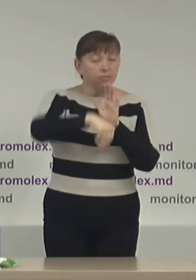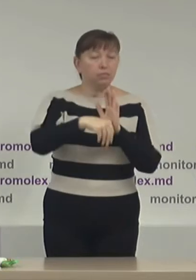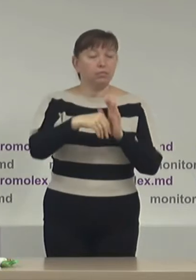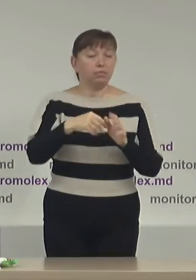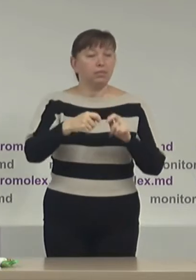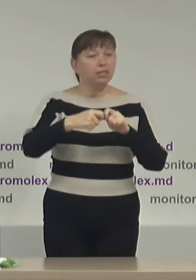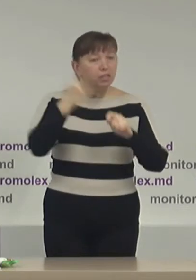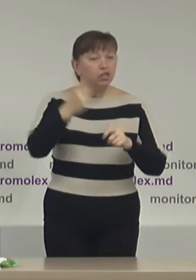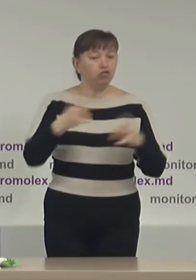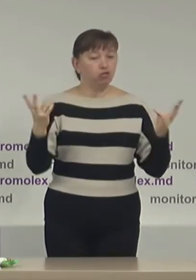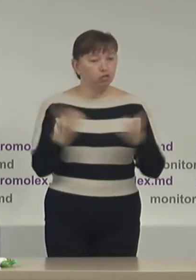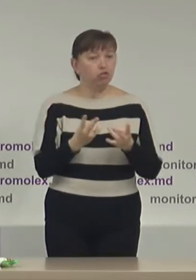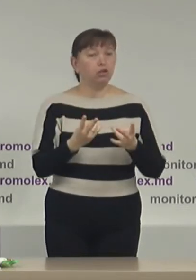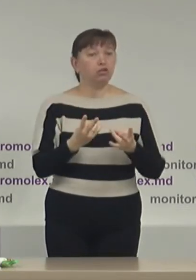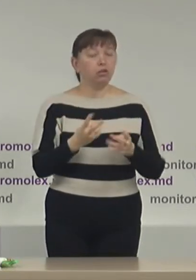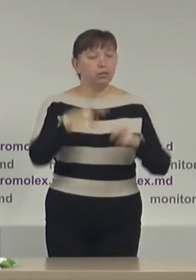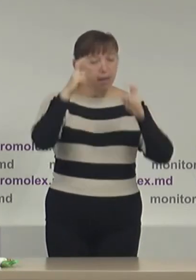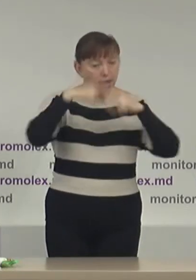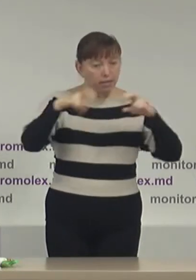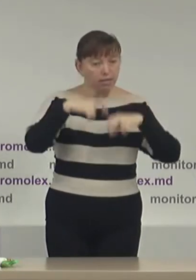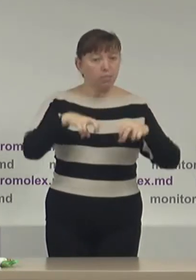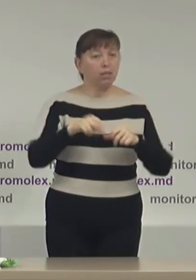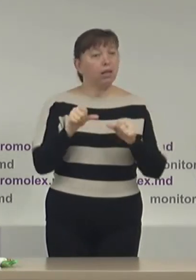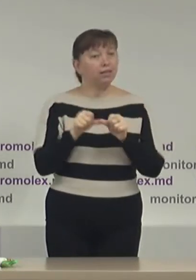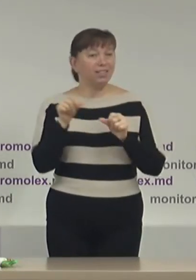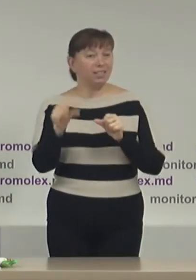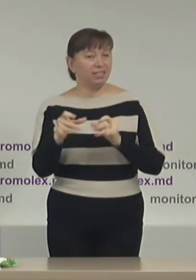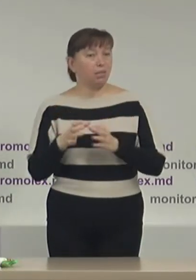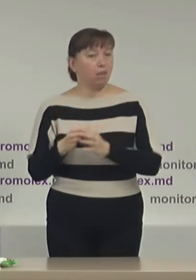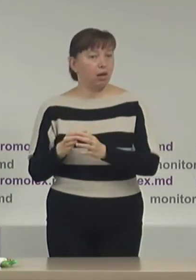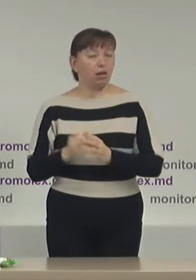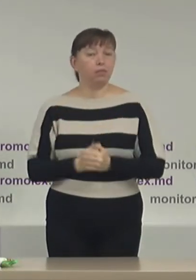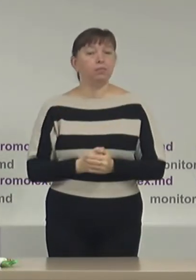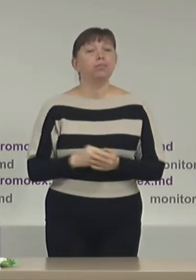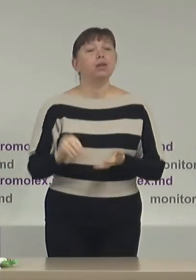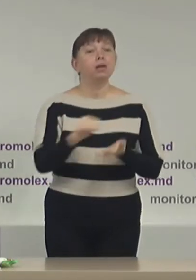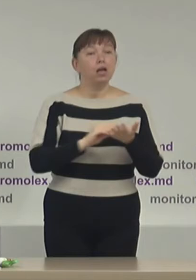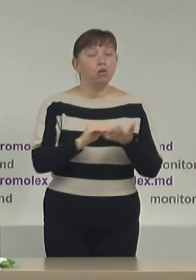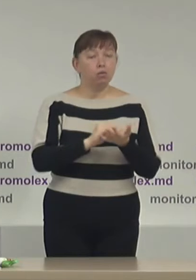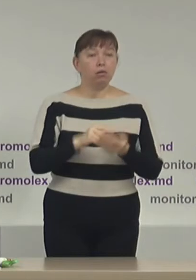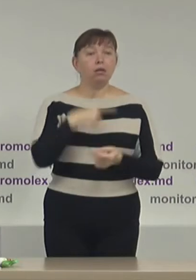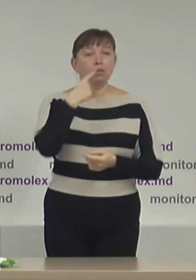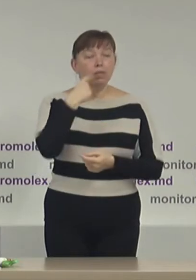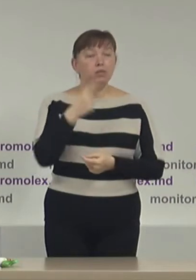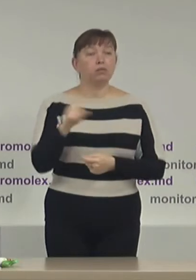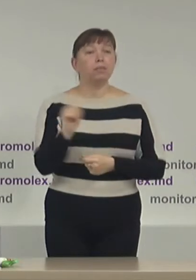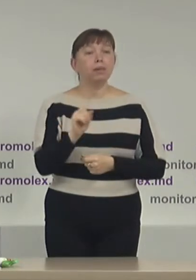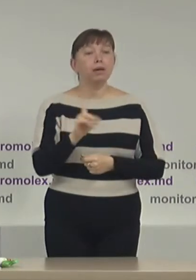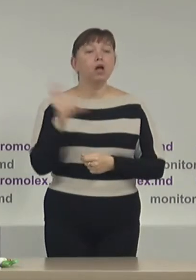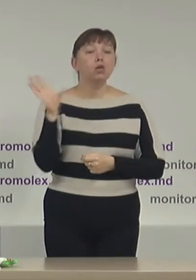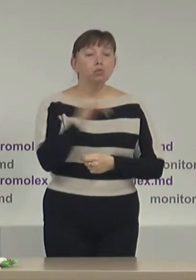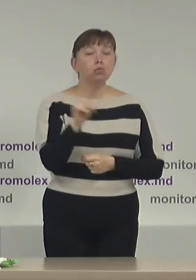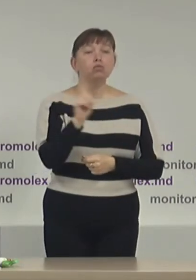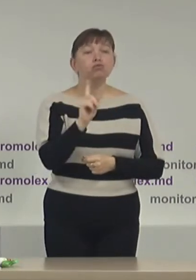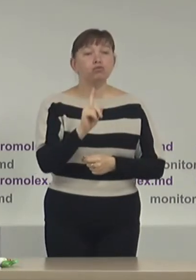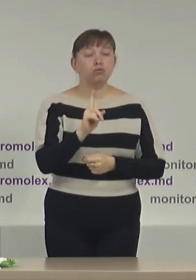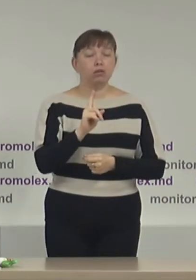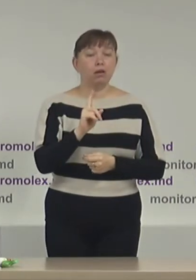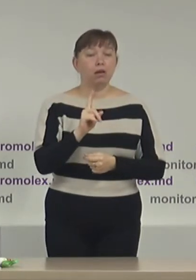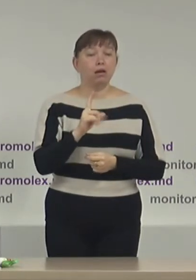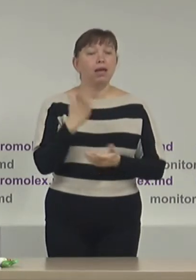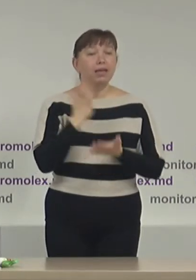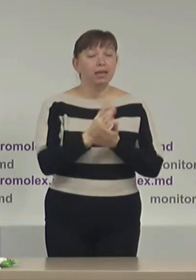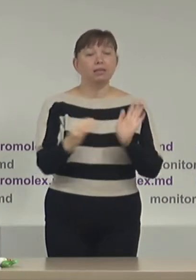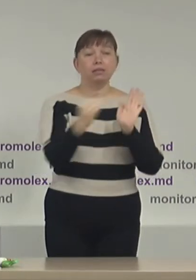believes that they are certain violations and need to be reviewed separately. We would like to mention one more time